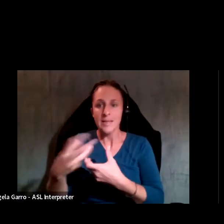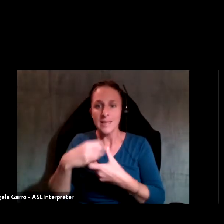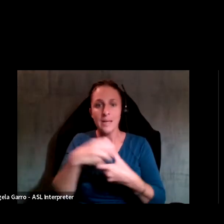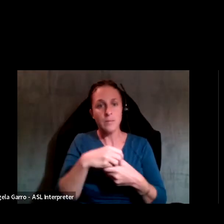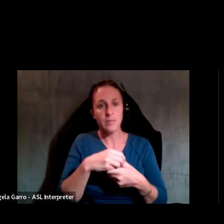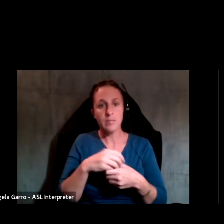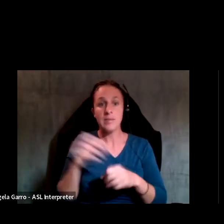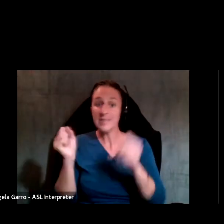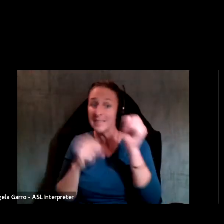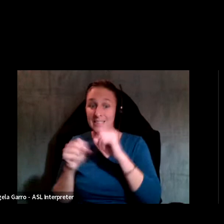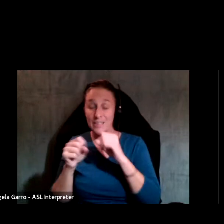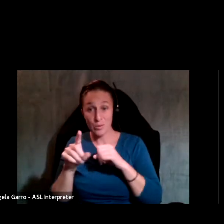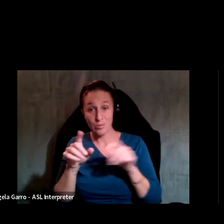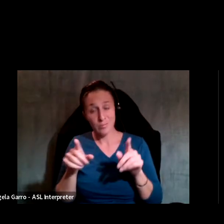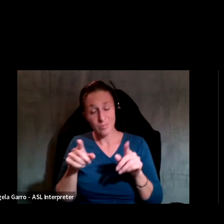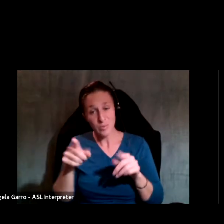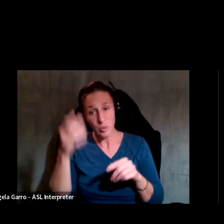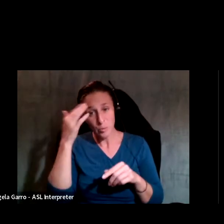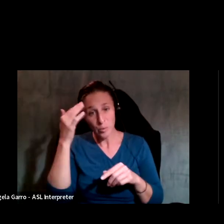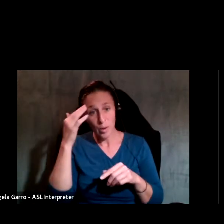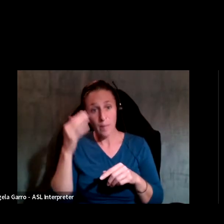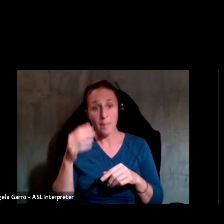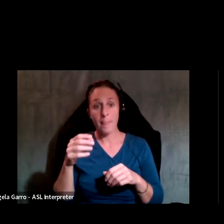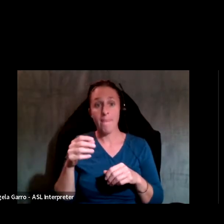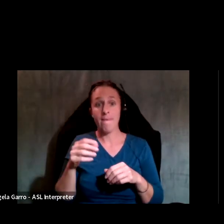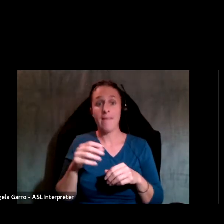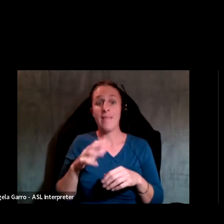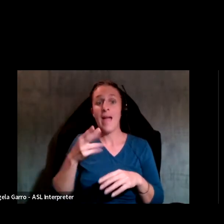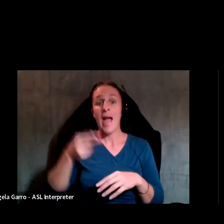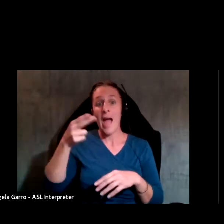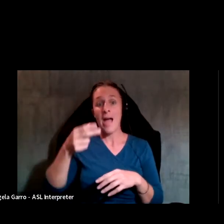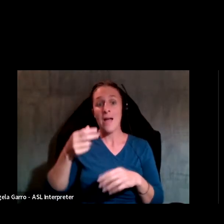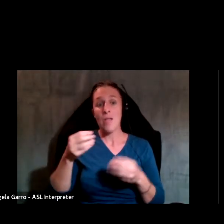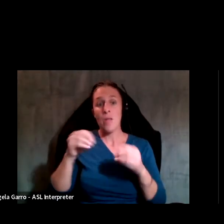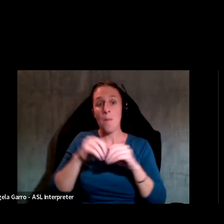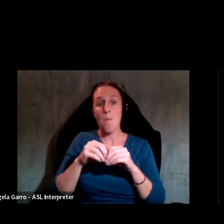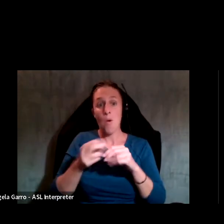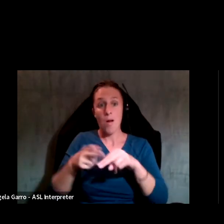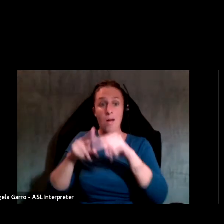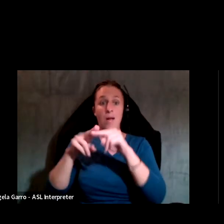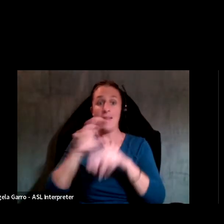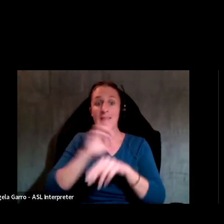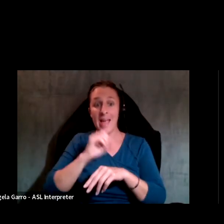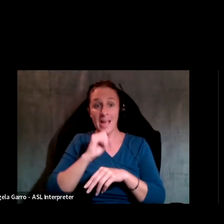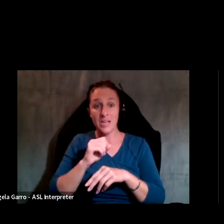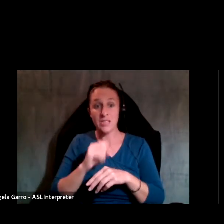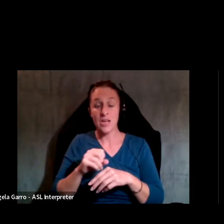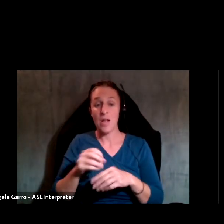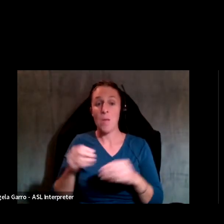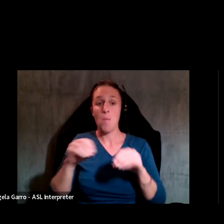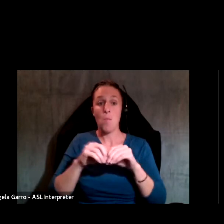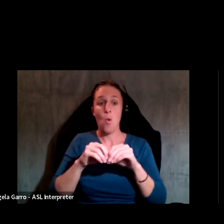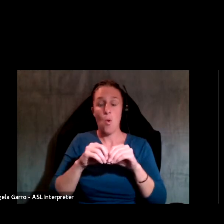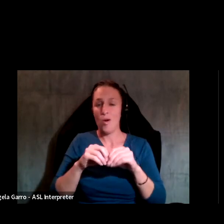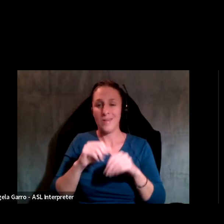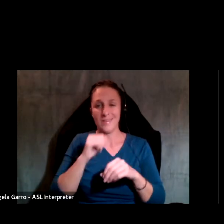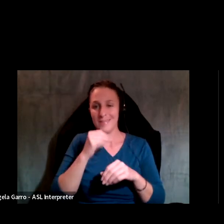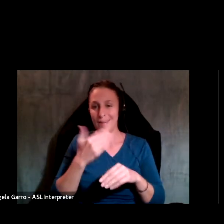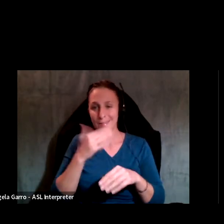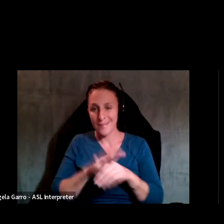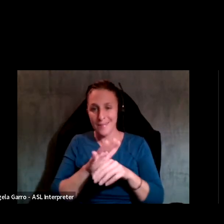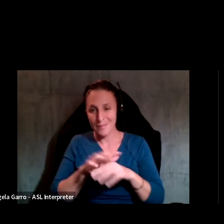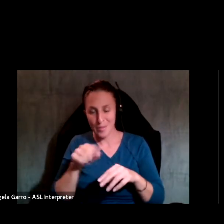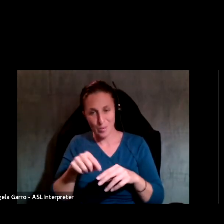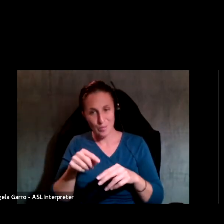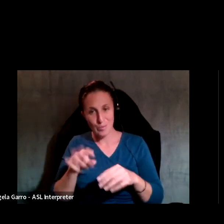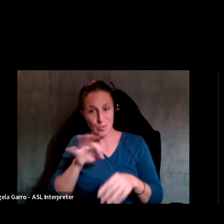so you know, statistically, the higher the age, the more unreliable the scores based on that motivation alone that you were